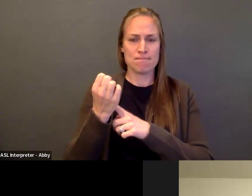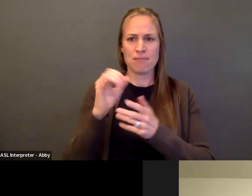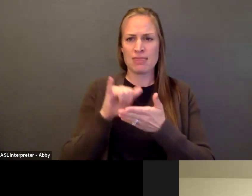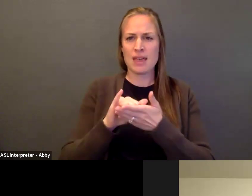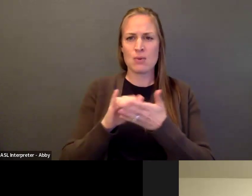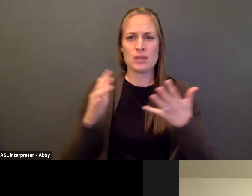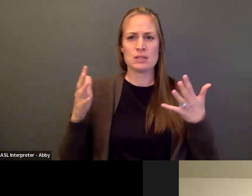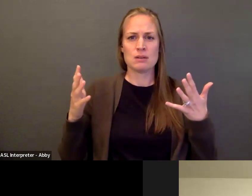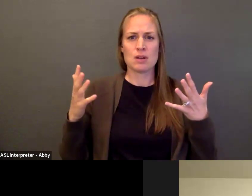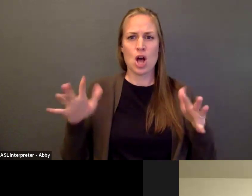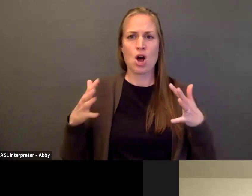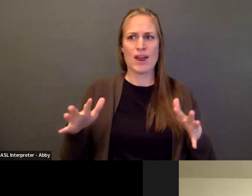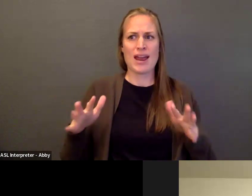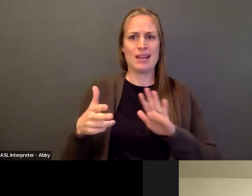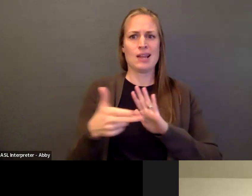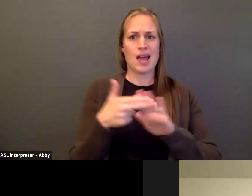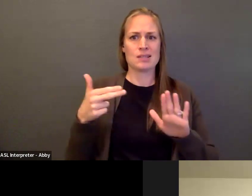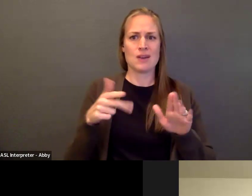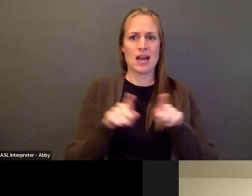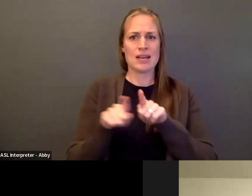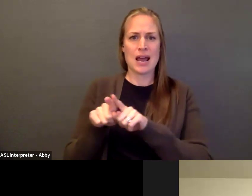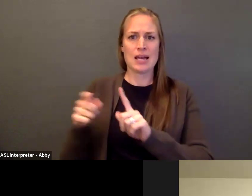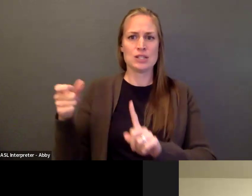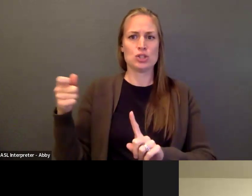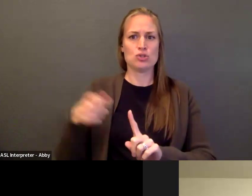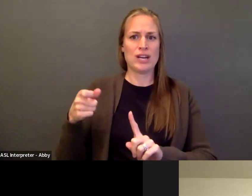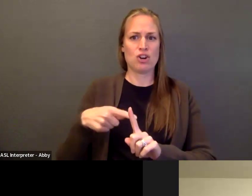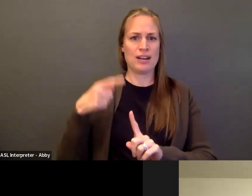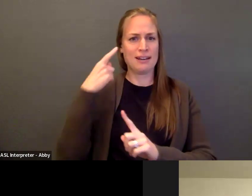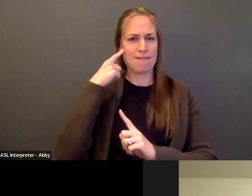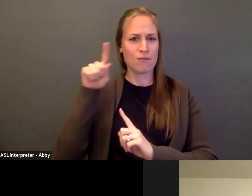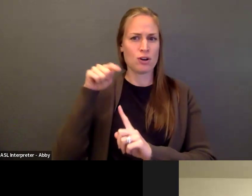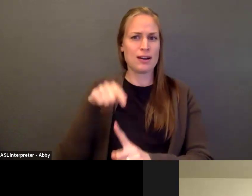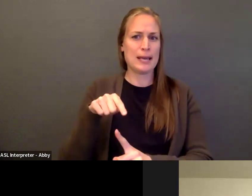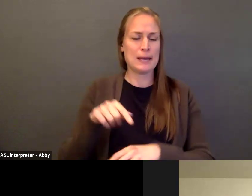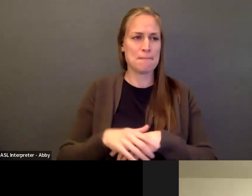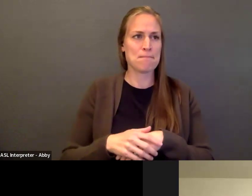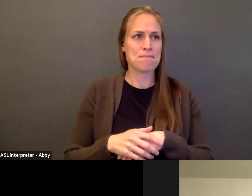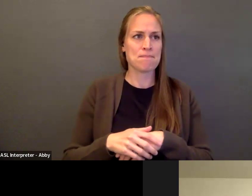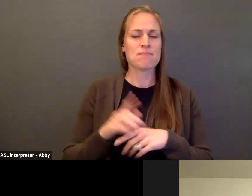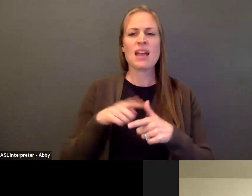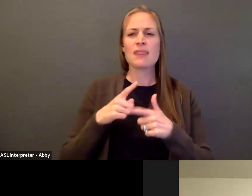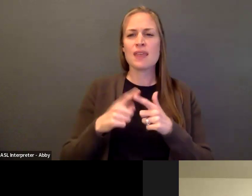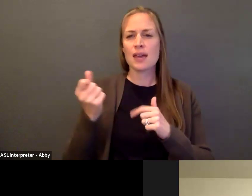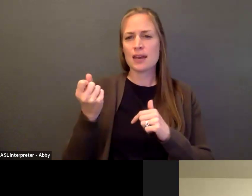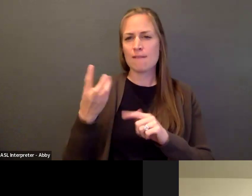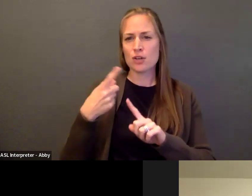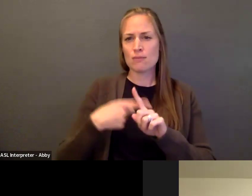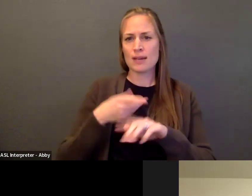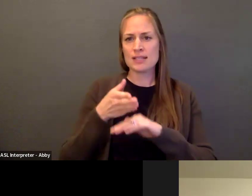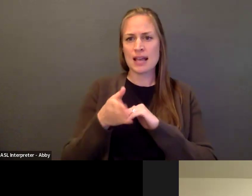classified as triggering for him. And then a few months after that, a bed